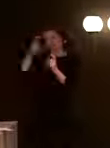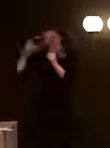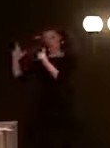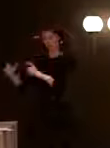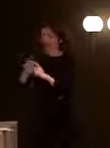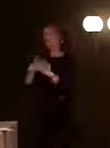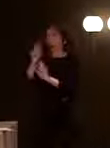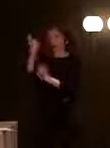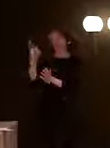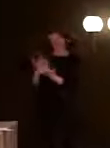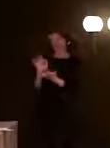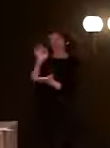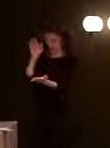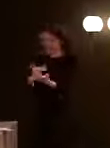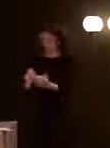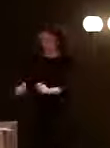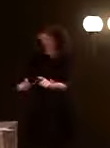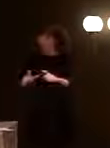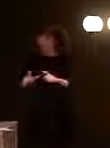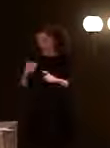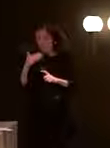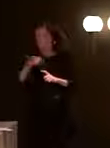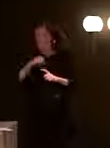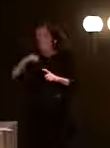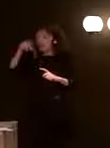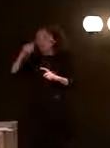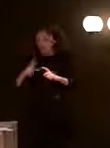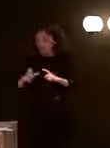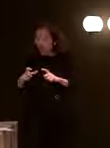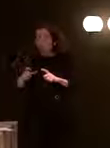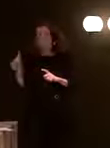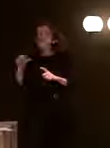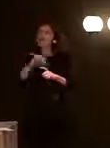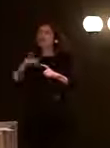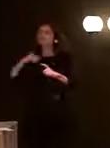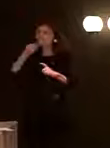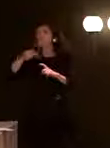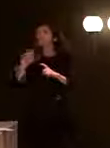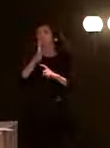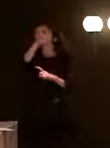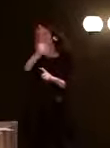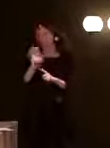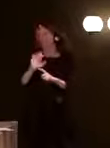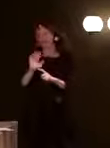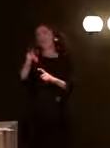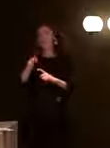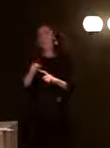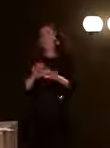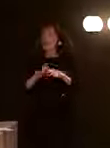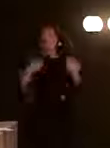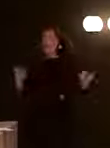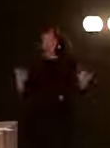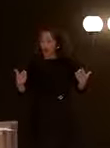trace their path on the map, which is quite a complex thing to do for a first grader.